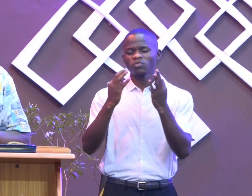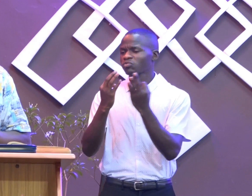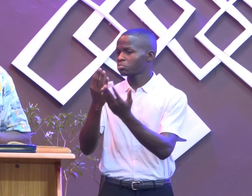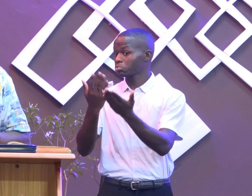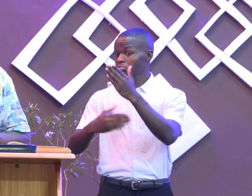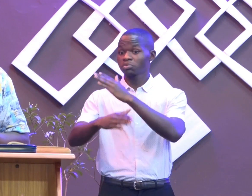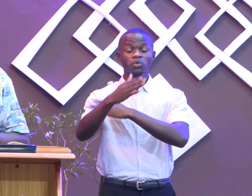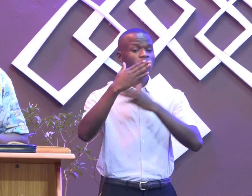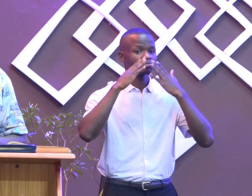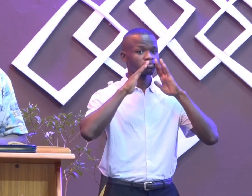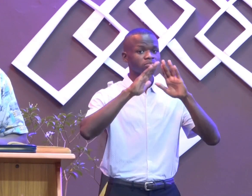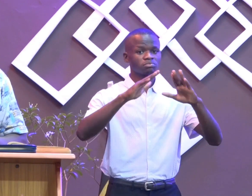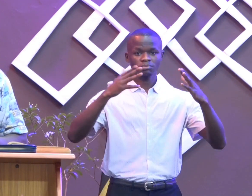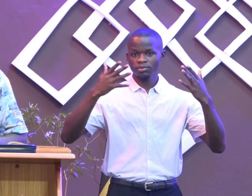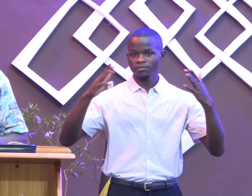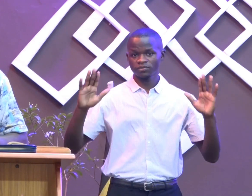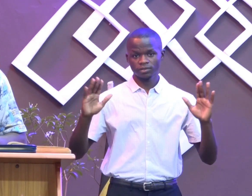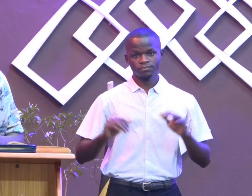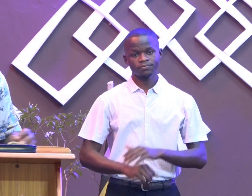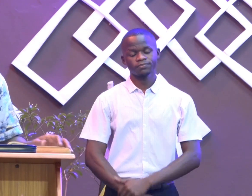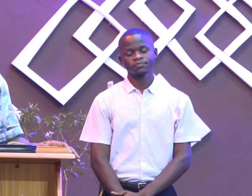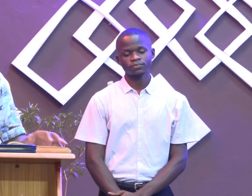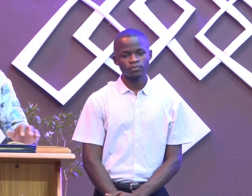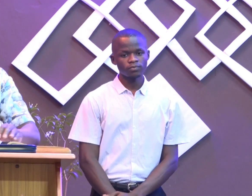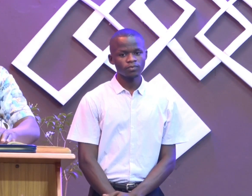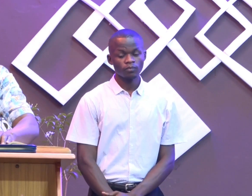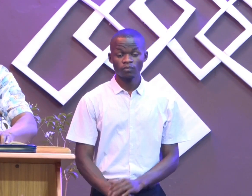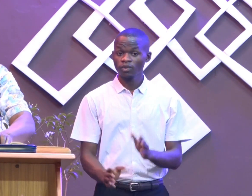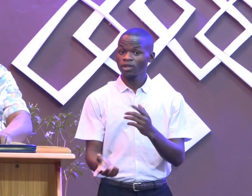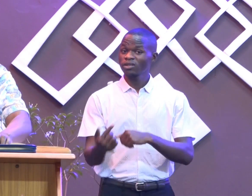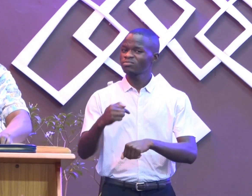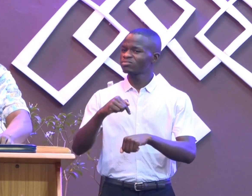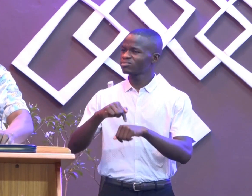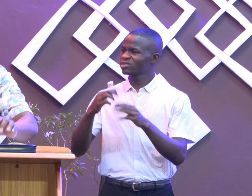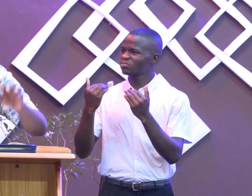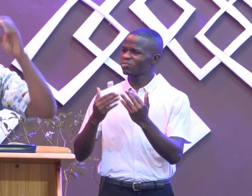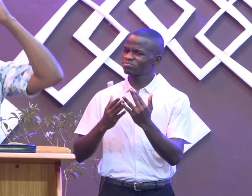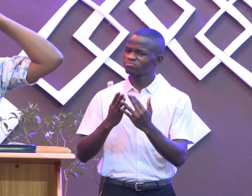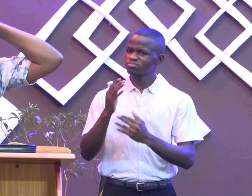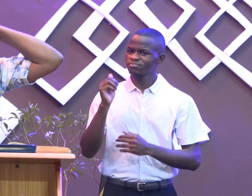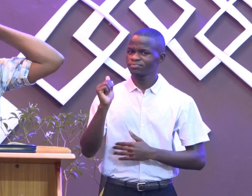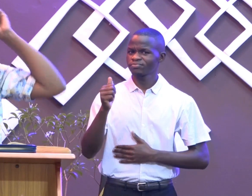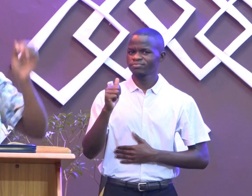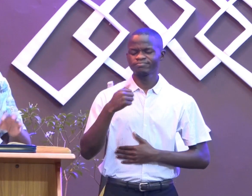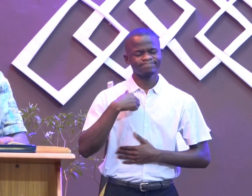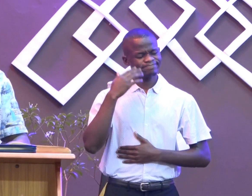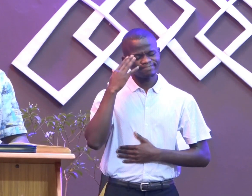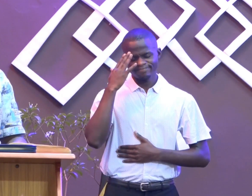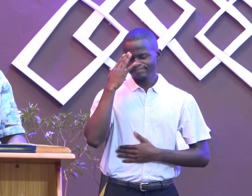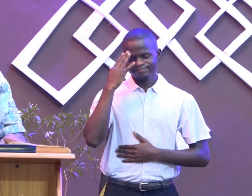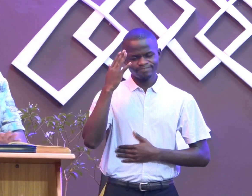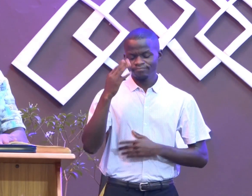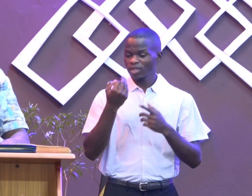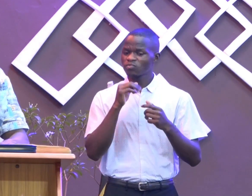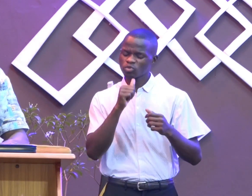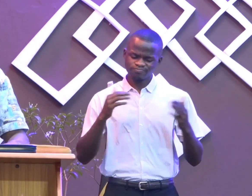ajiwadde omukisa. And surely it was a family that the Lord had blessed. Kiseera kino kyayitamu manyi. Kutaba kwezaamu maanyi